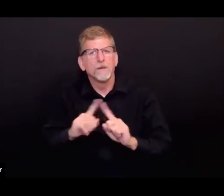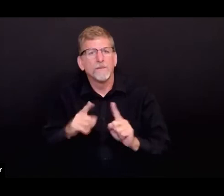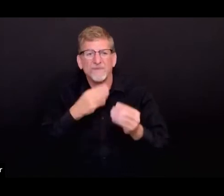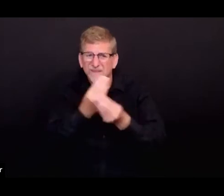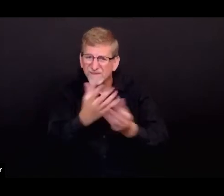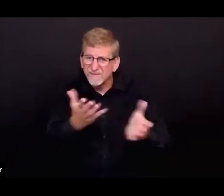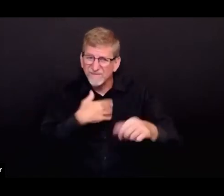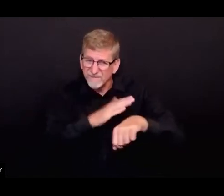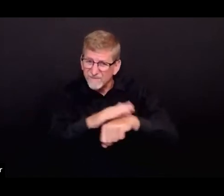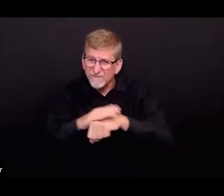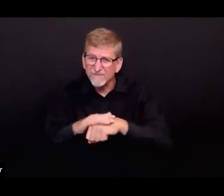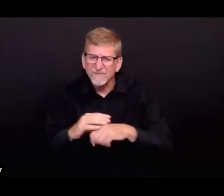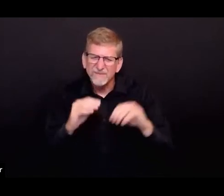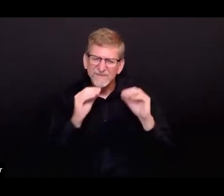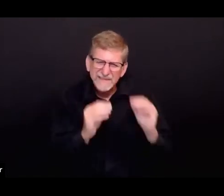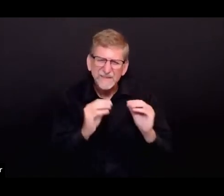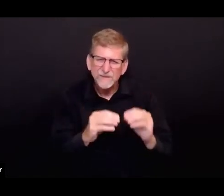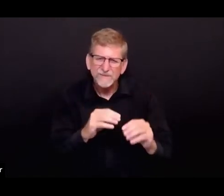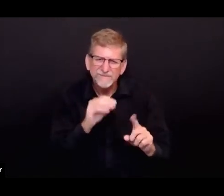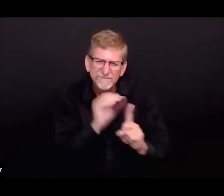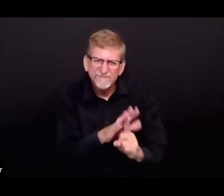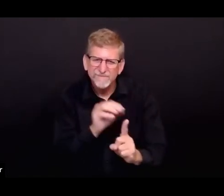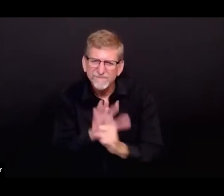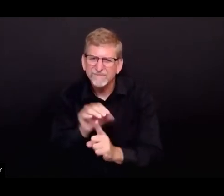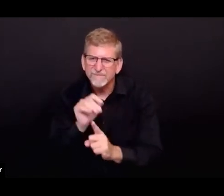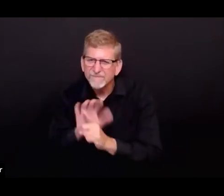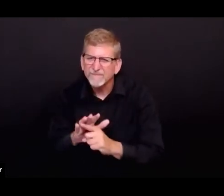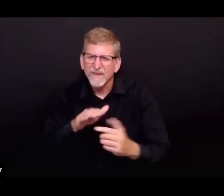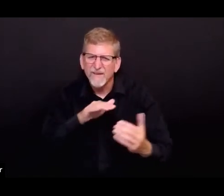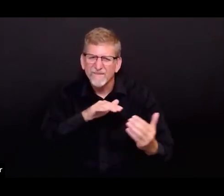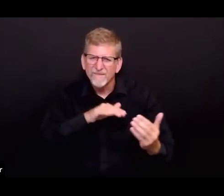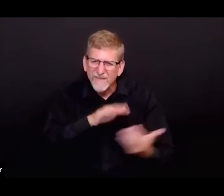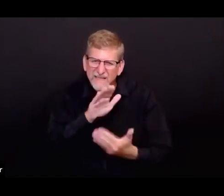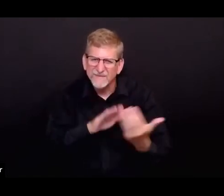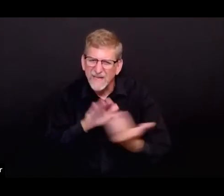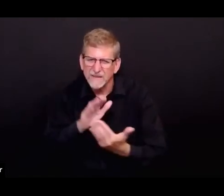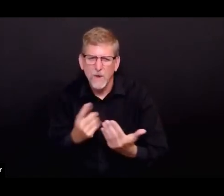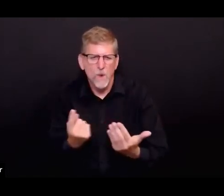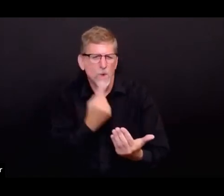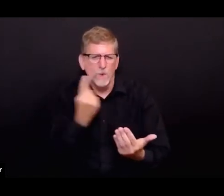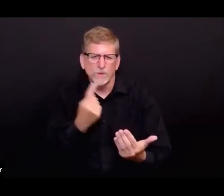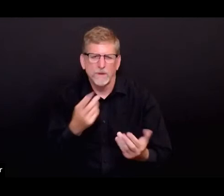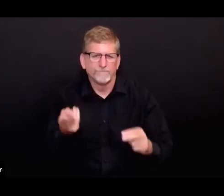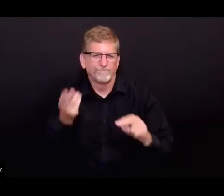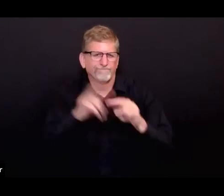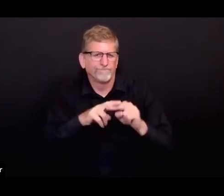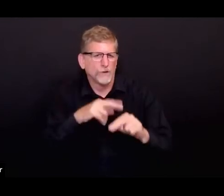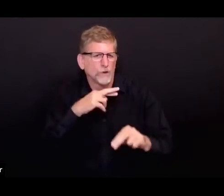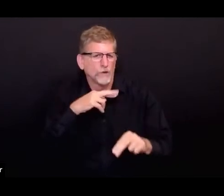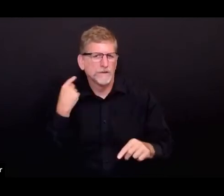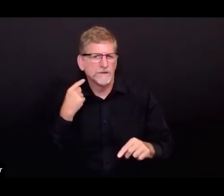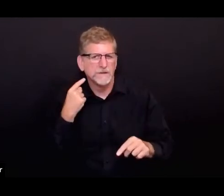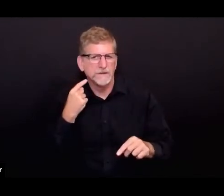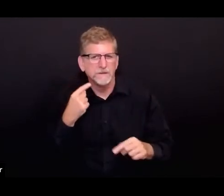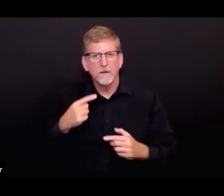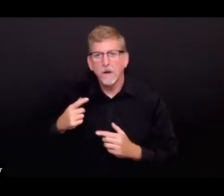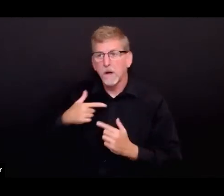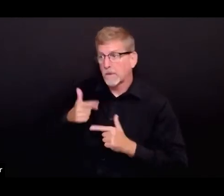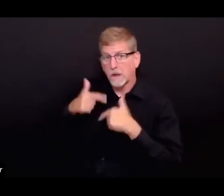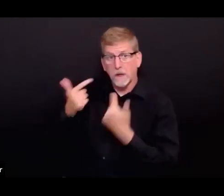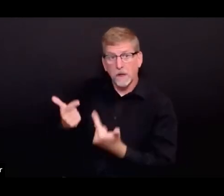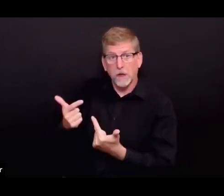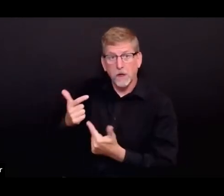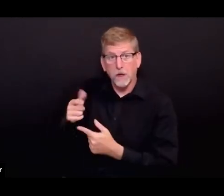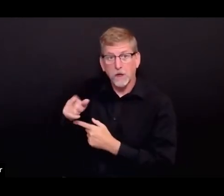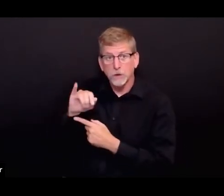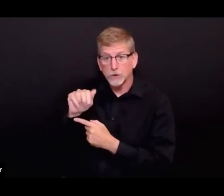are, but I also know how risky it is. So I'll turn it over, Jan or Chris. Yeah, thanks, Governor. Chris, I'm going to ask if you can